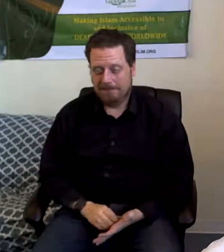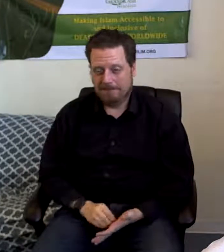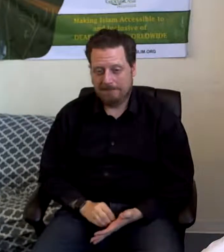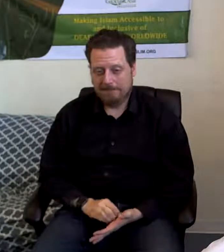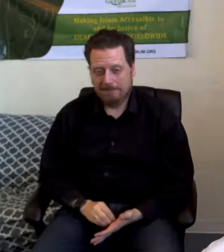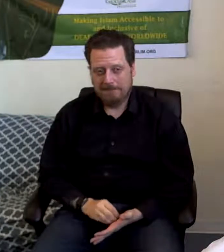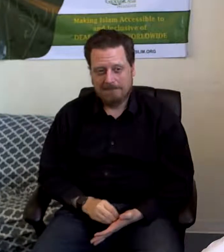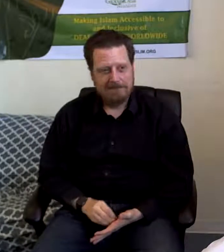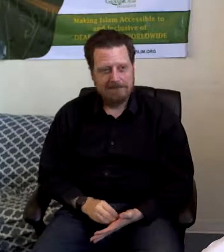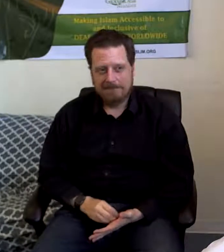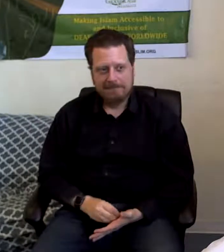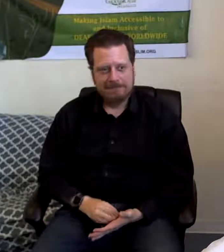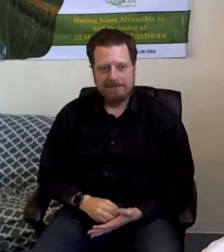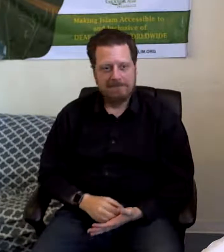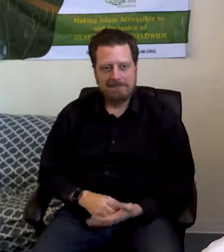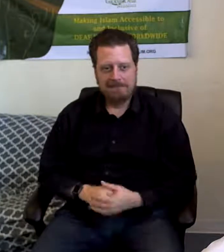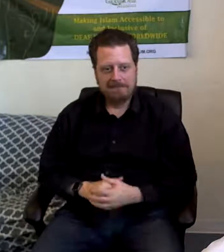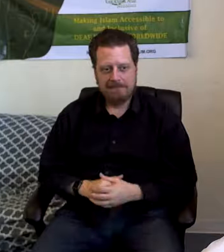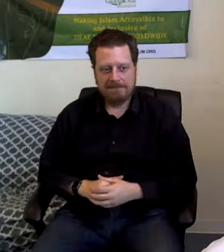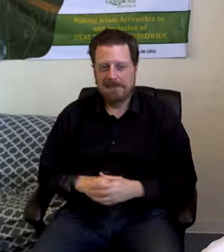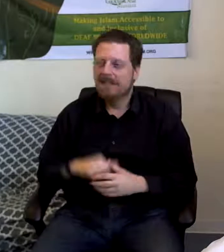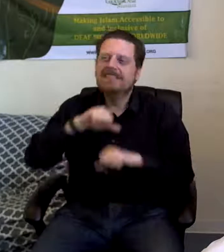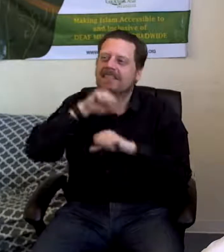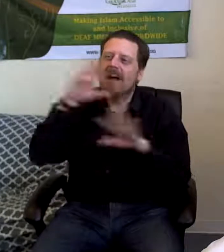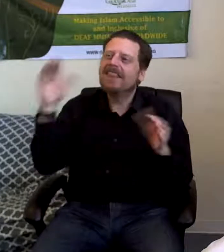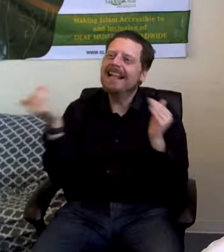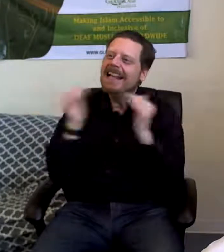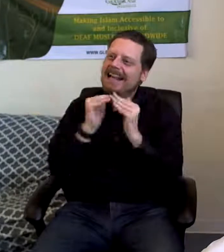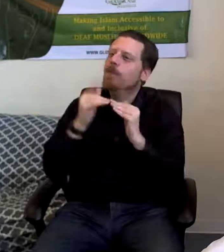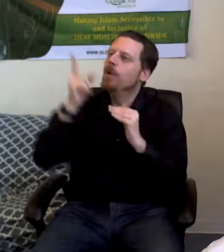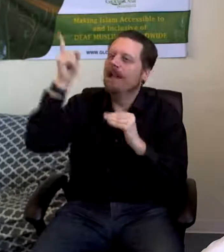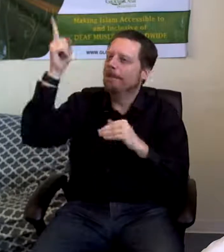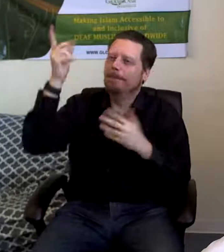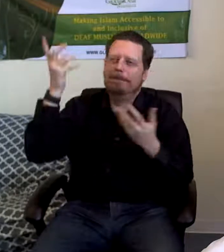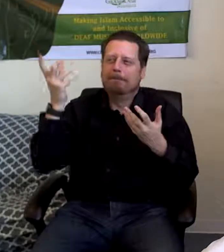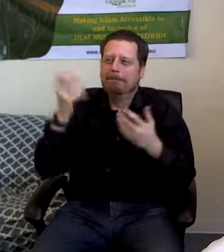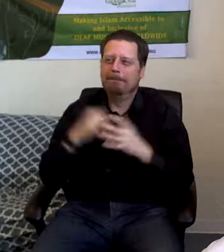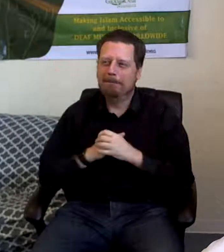There is nothing and none are equal to Him.